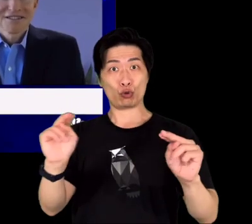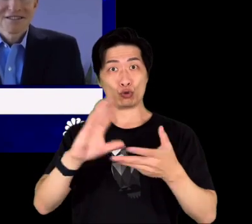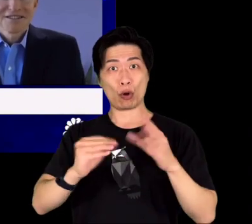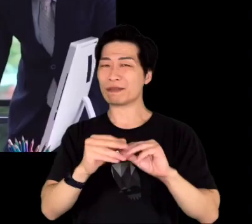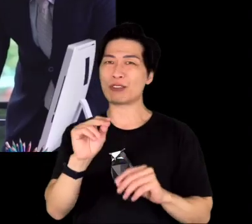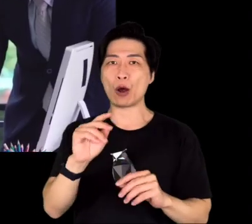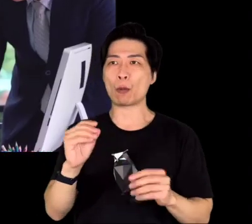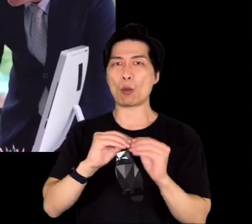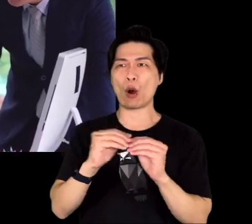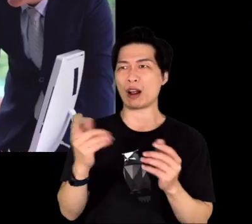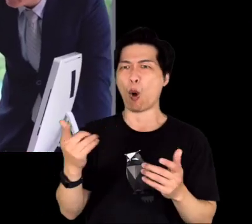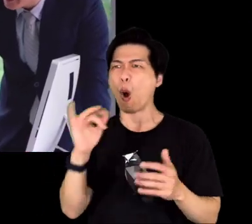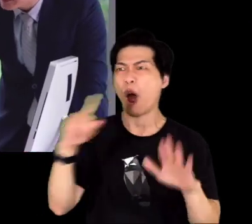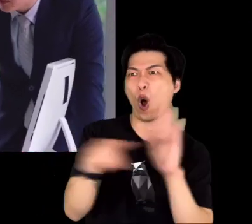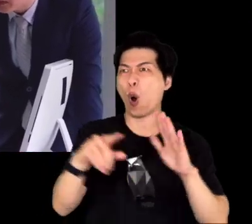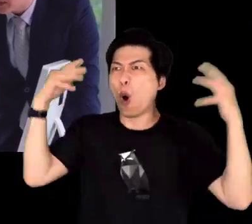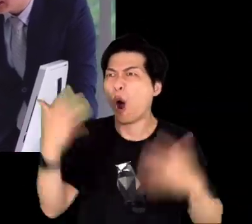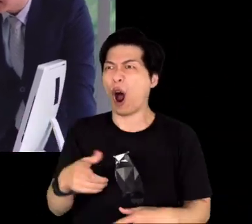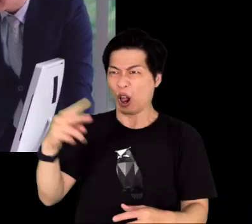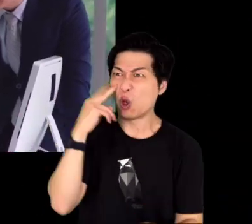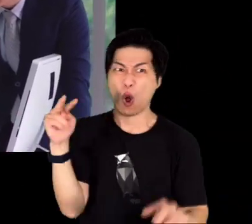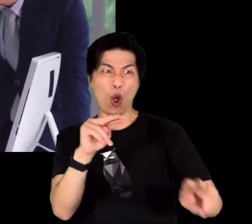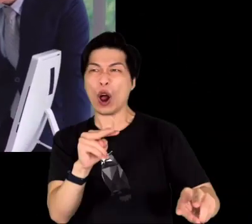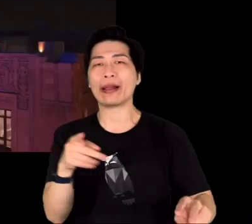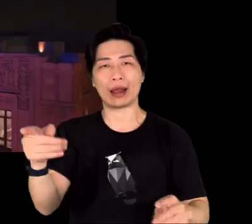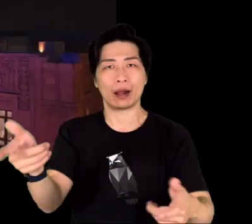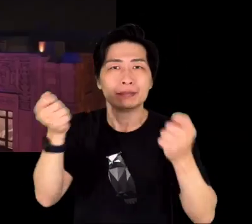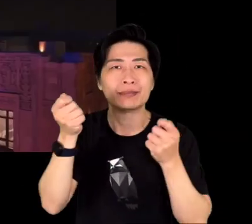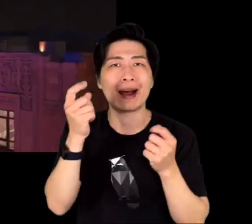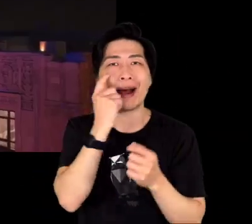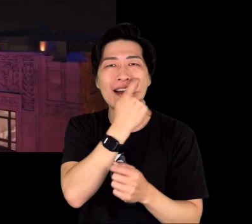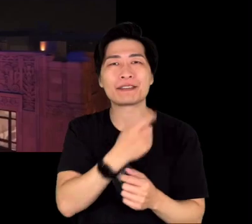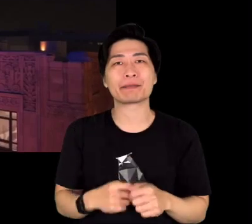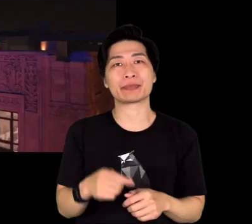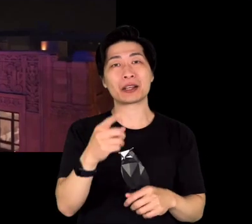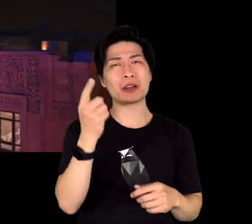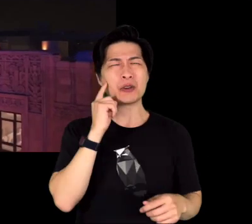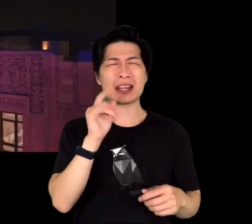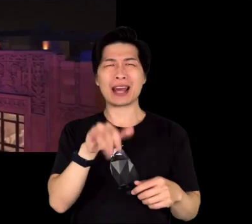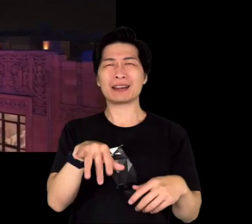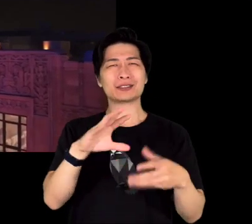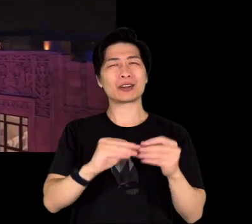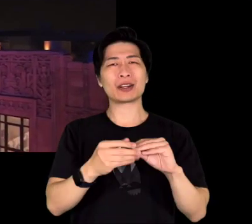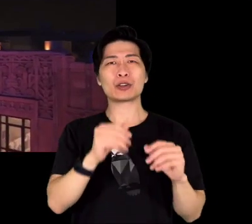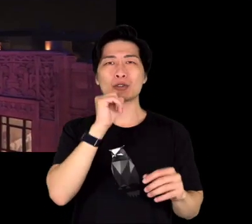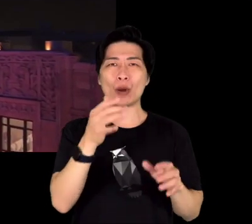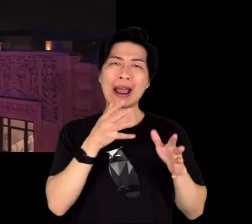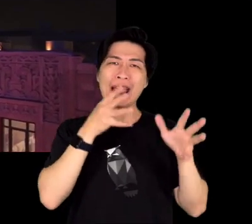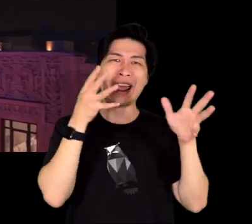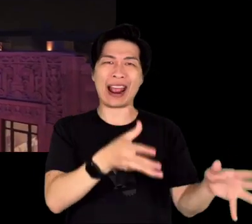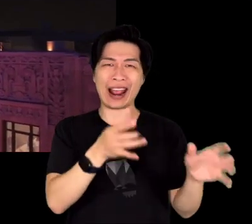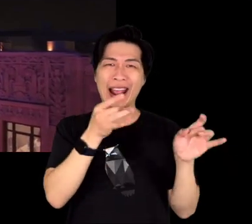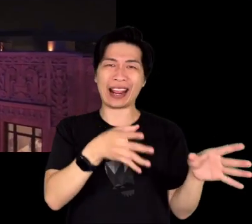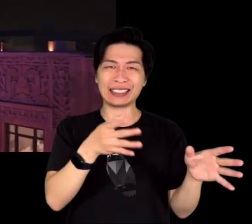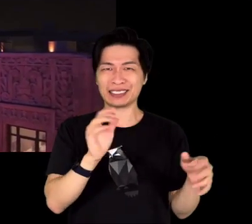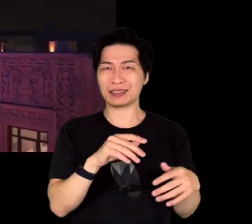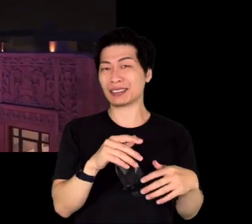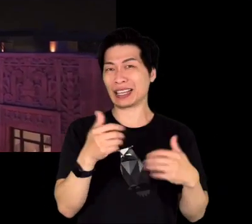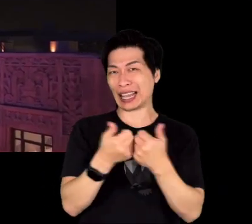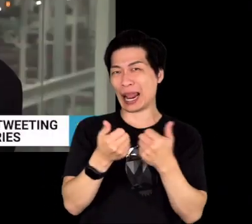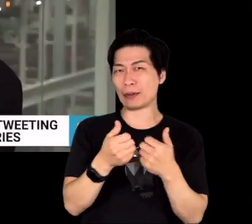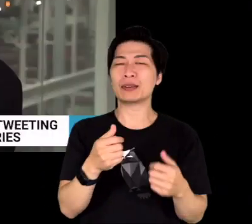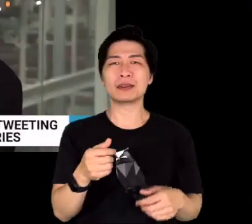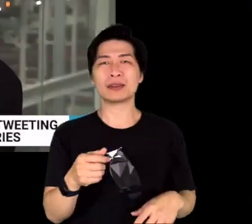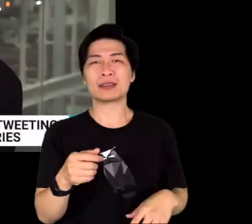be neutral. It pays to be inflammatory. But this is where X comes in. Have you ever heard the saying, don't hate the player, hate the